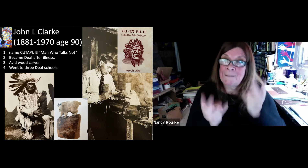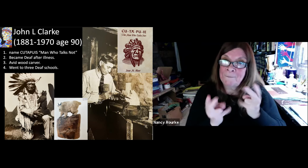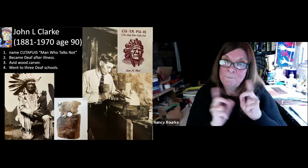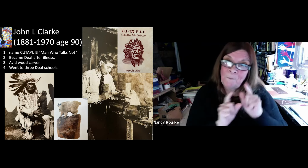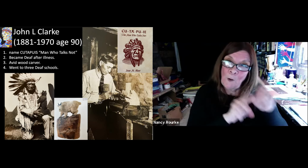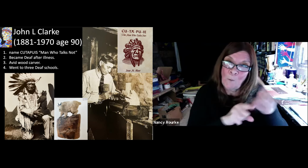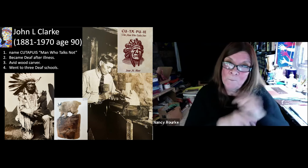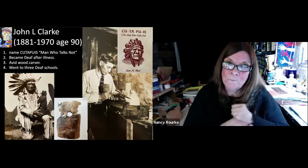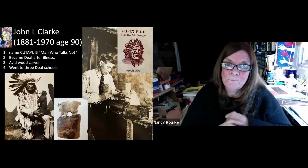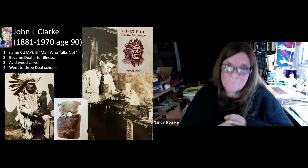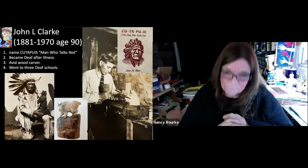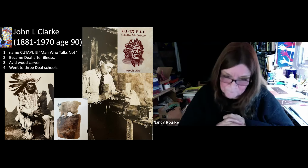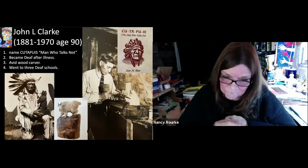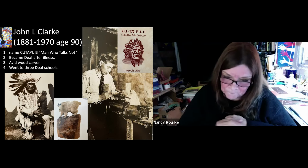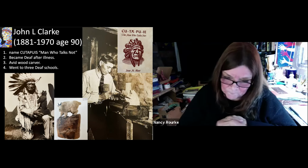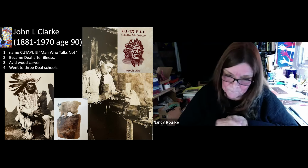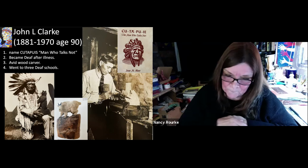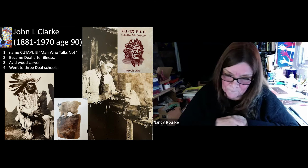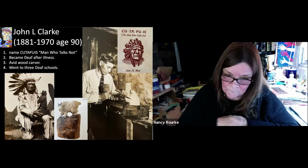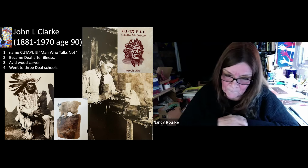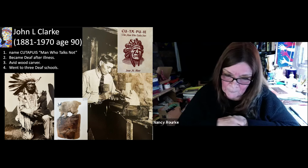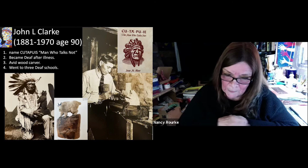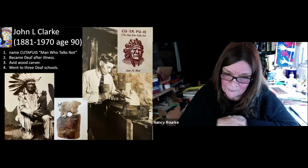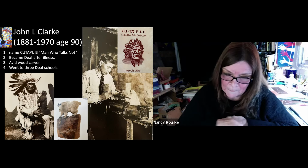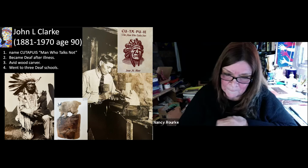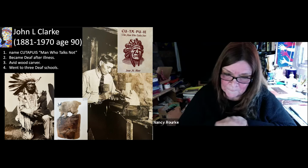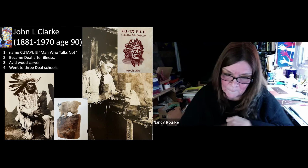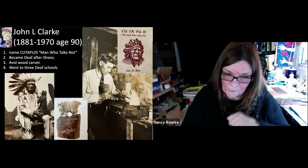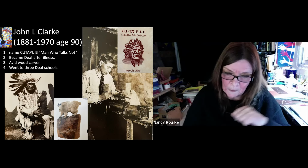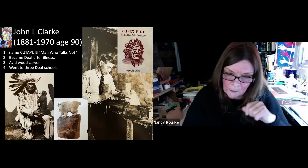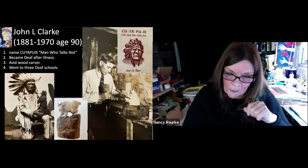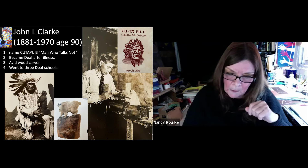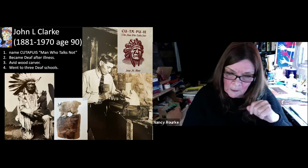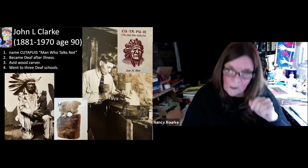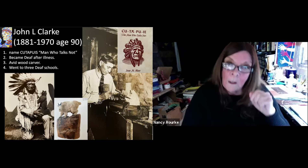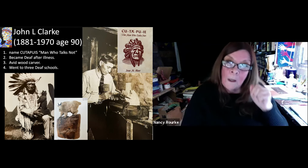Is still there. To this day. So you can visit. If you would like to.